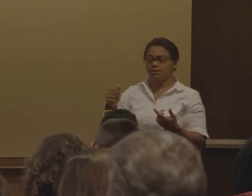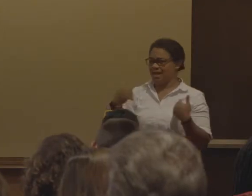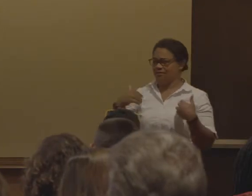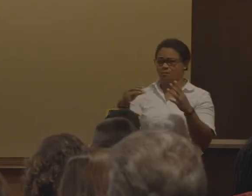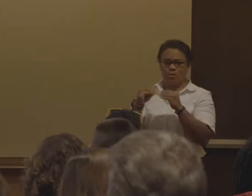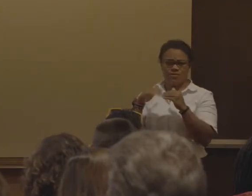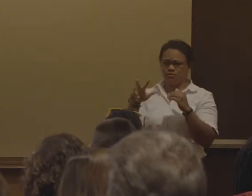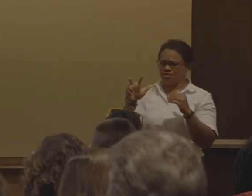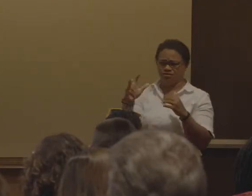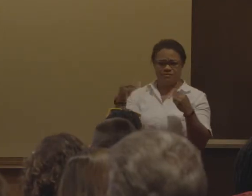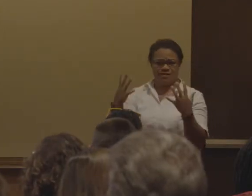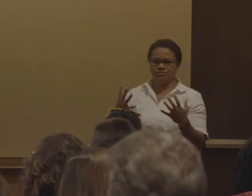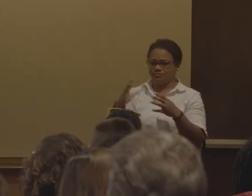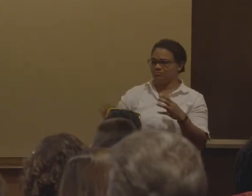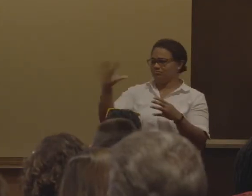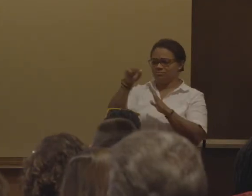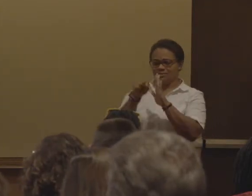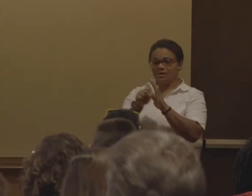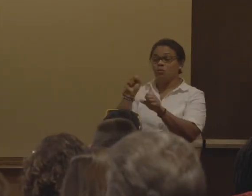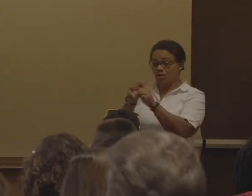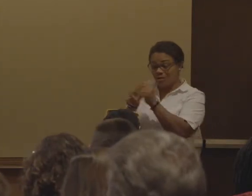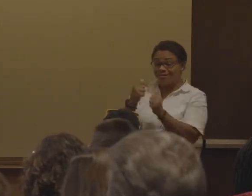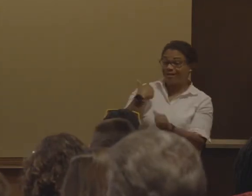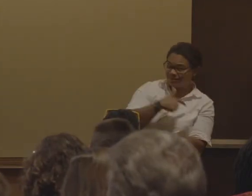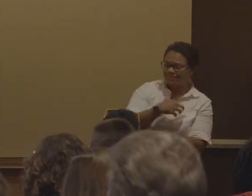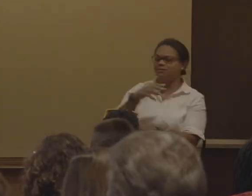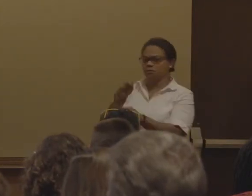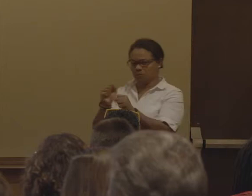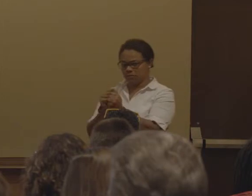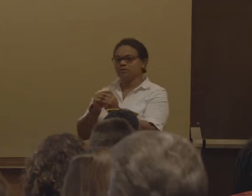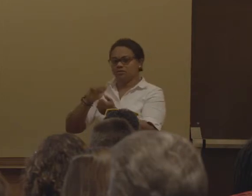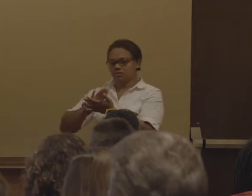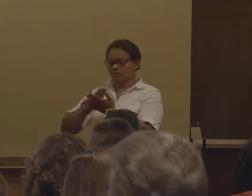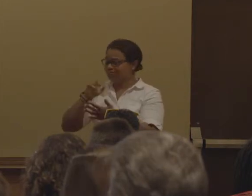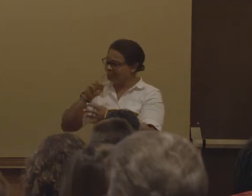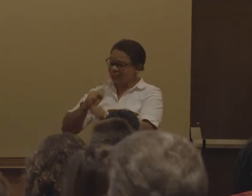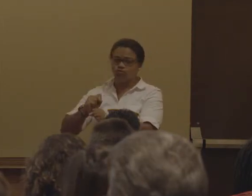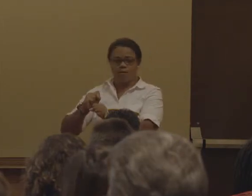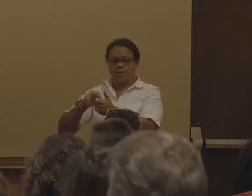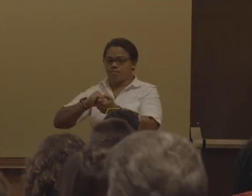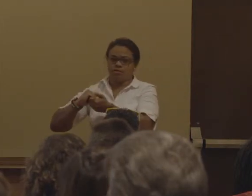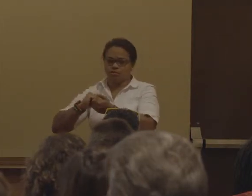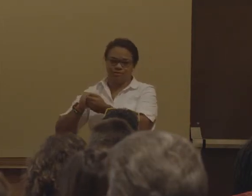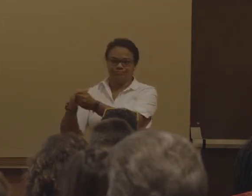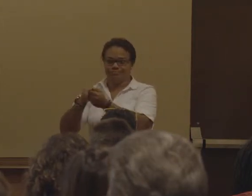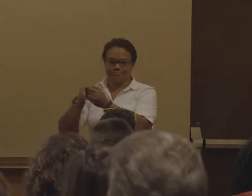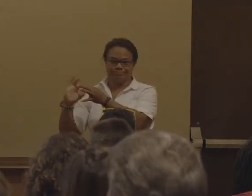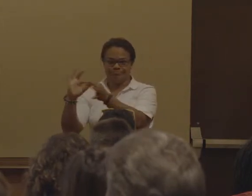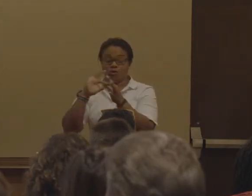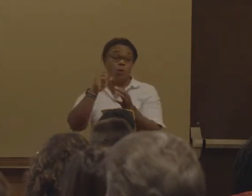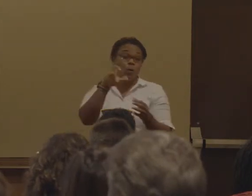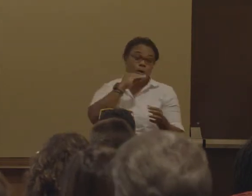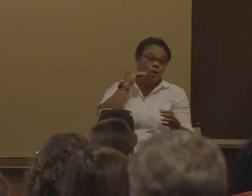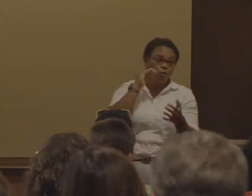with. Those providers are working with us and the schools. So it's really a partnership between all of us, or the homeschool